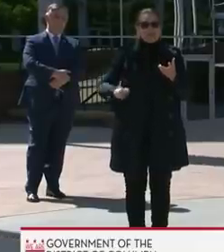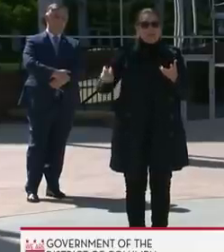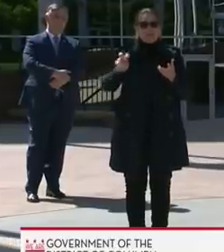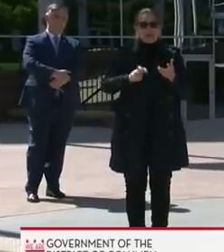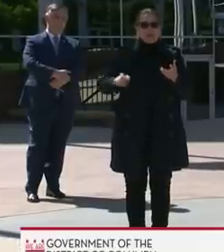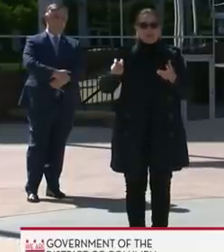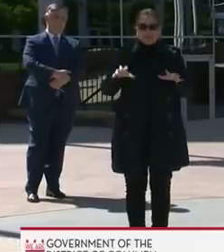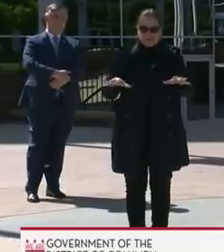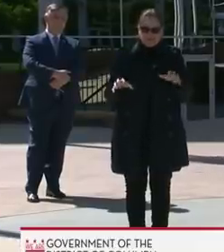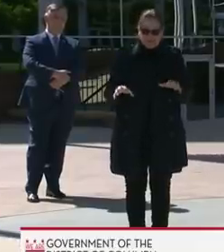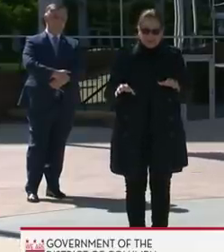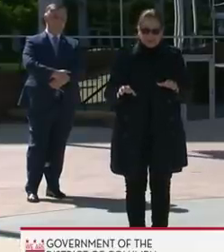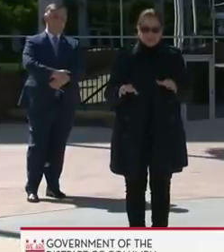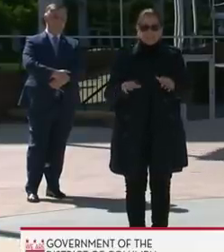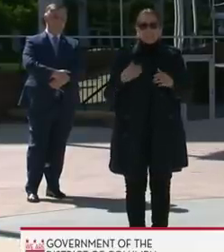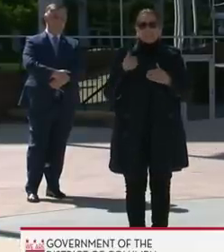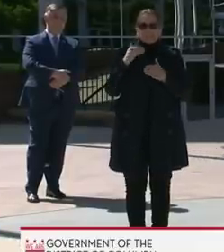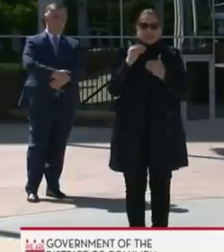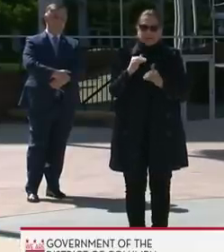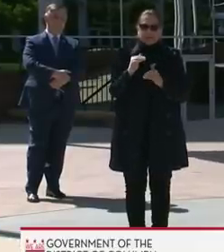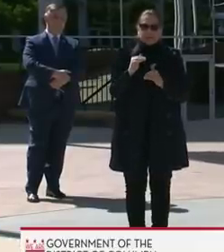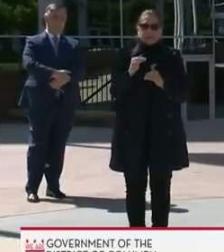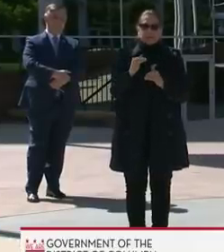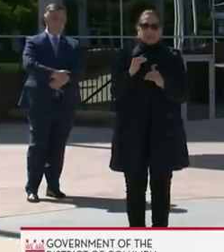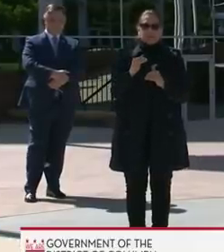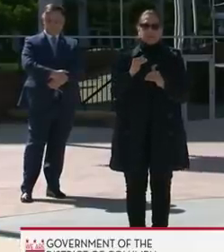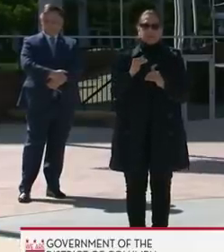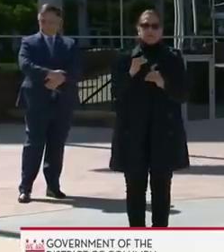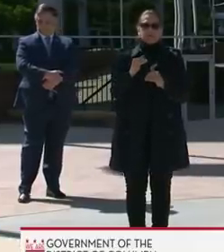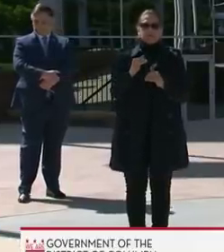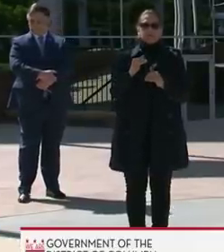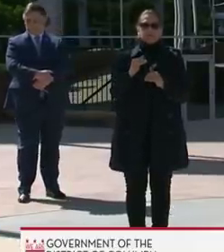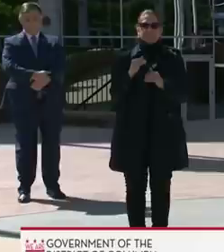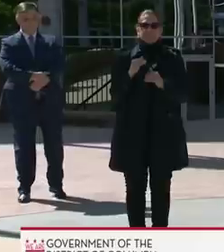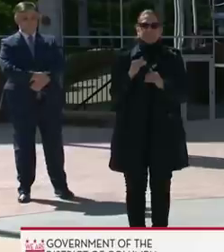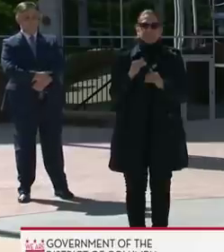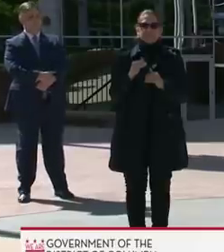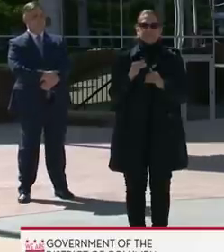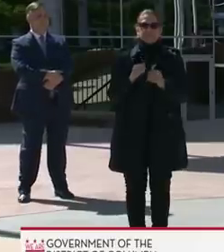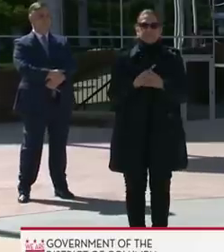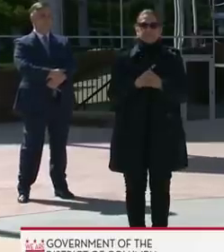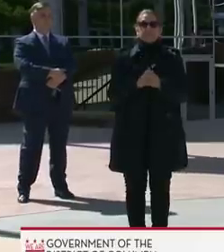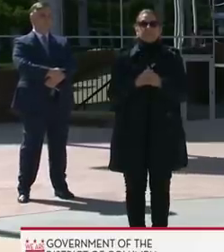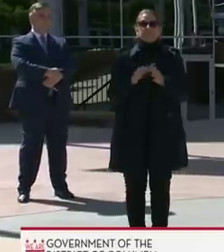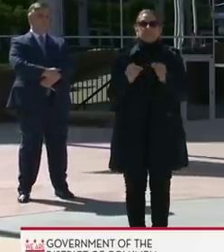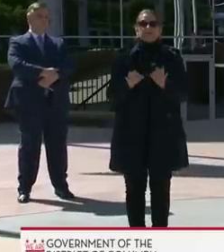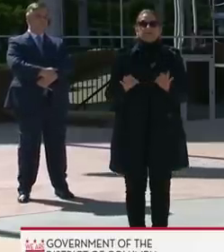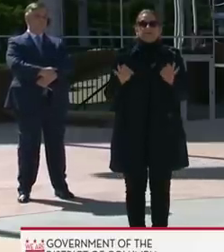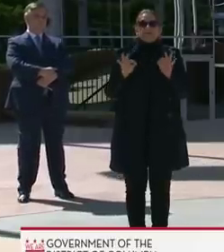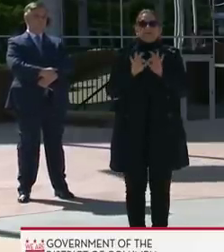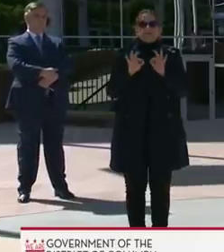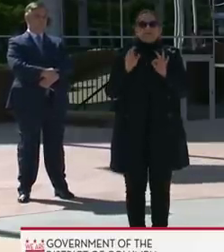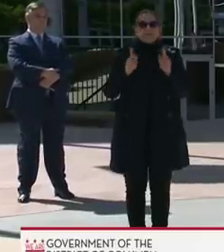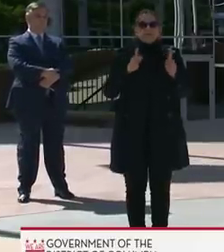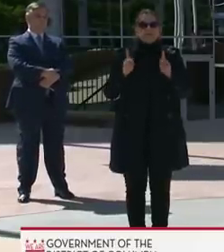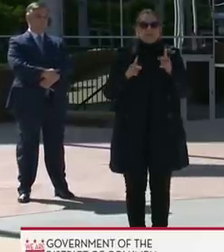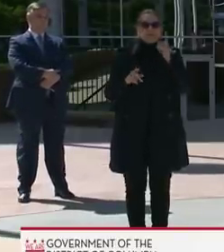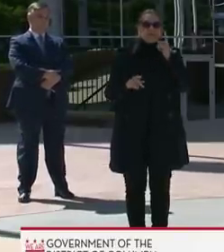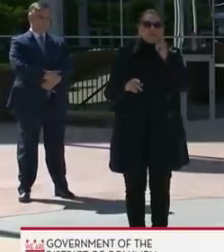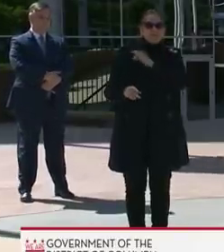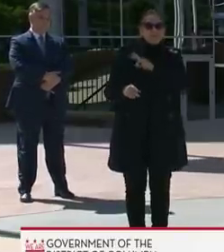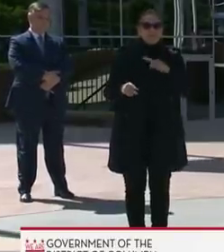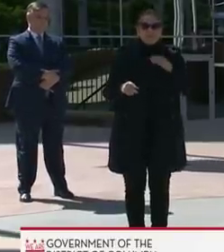and public safety, human services, and staffing for our schools. And just as residents